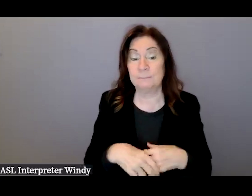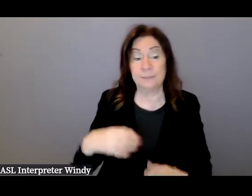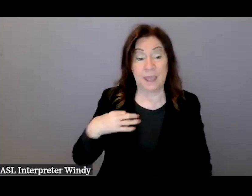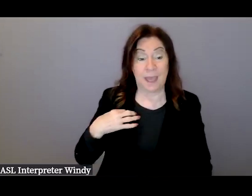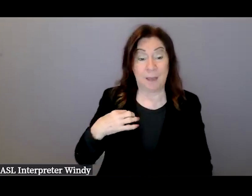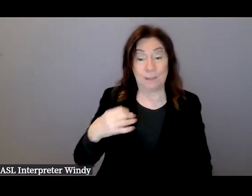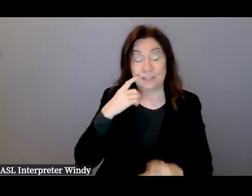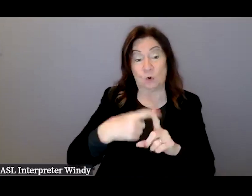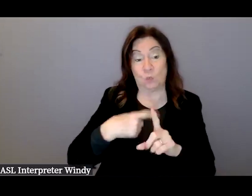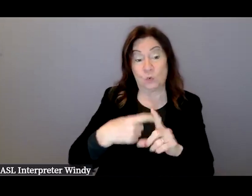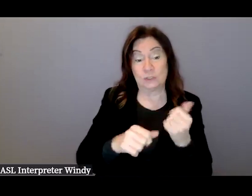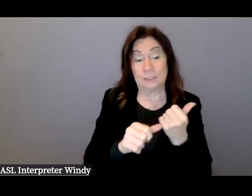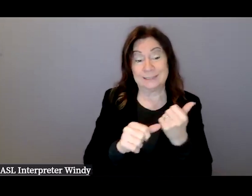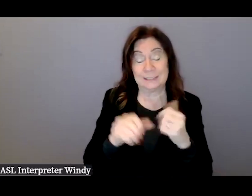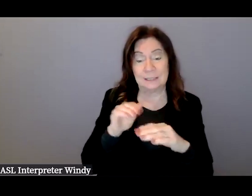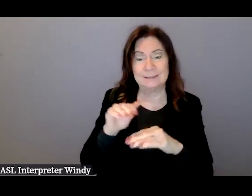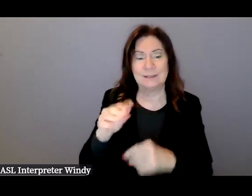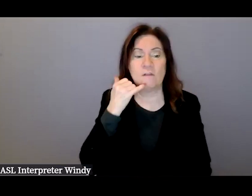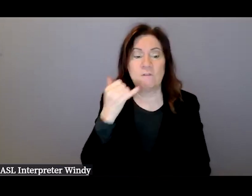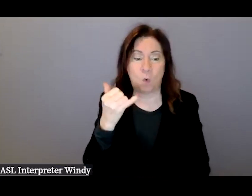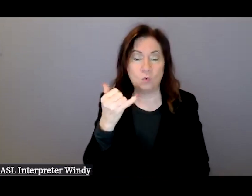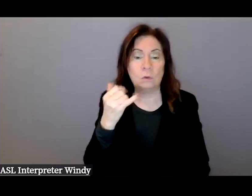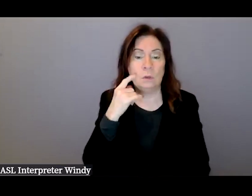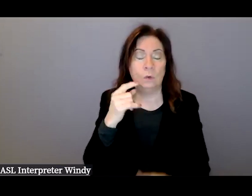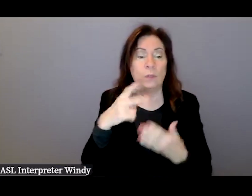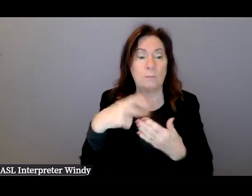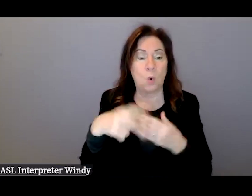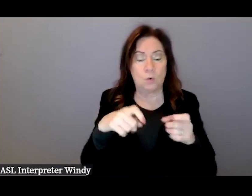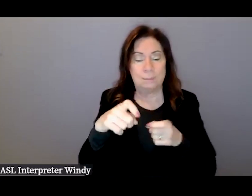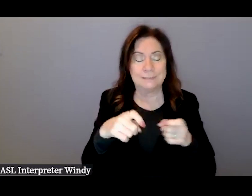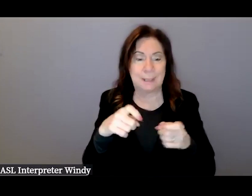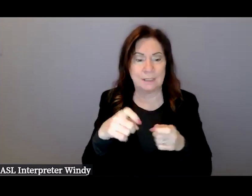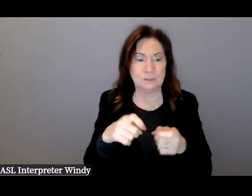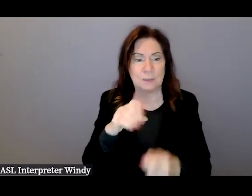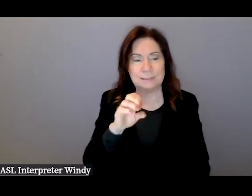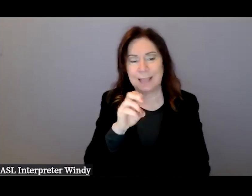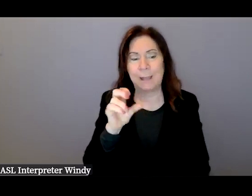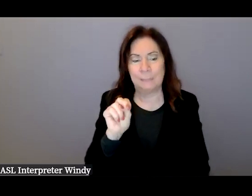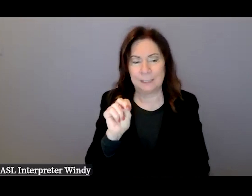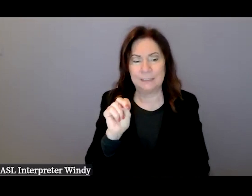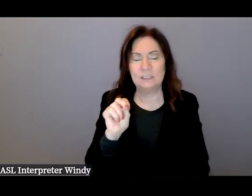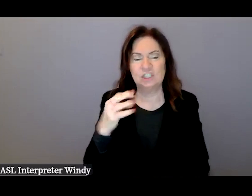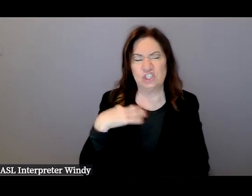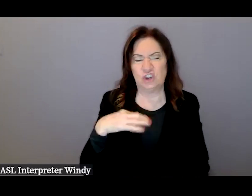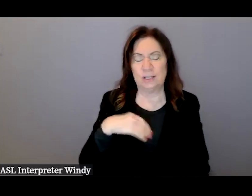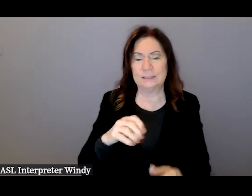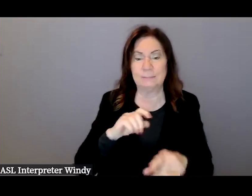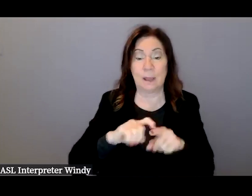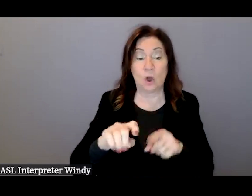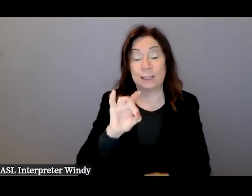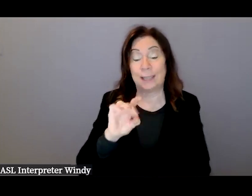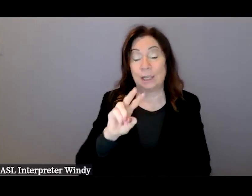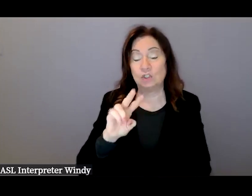rental assistance can be submitted over the phone for the program being managed by Eblin Charities by calling